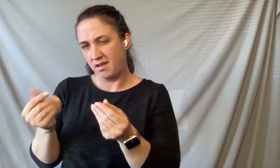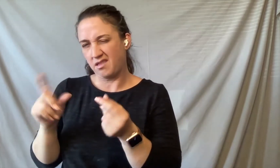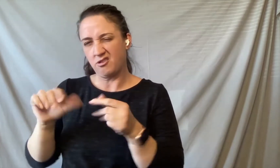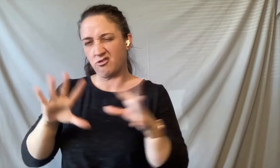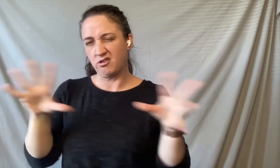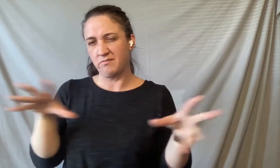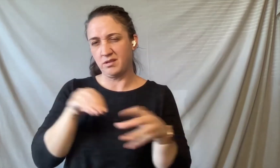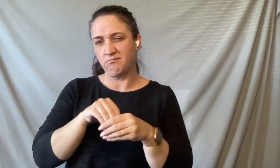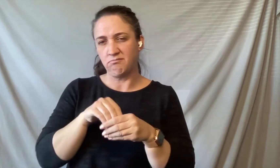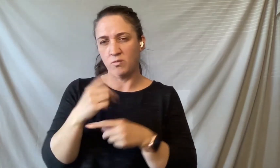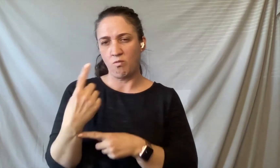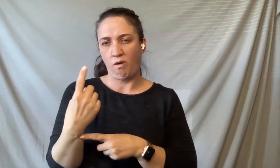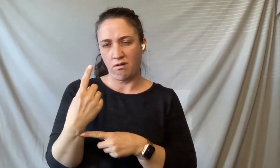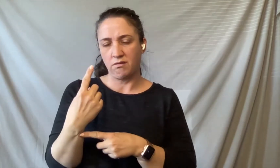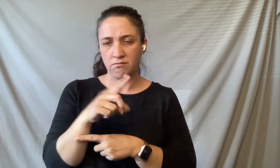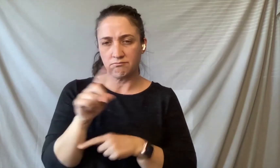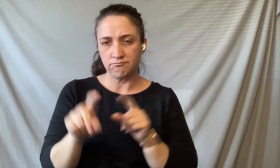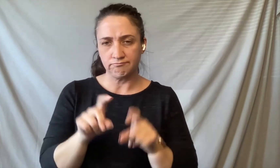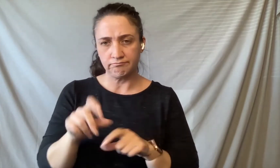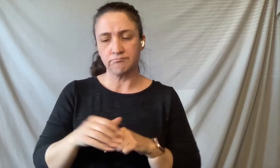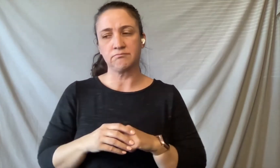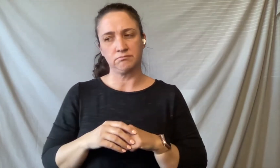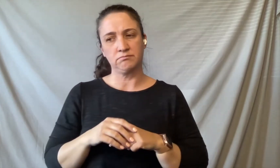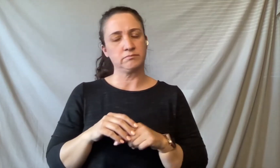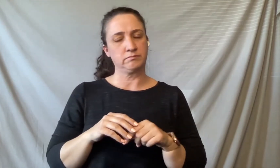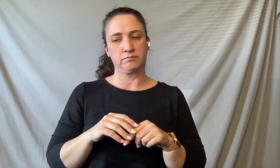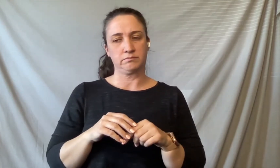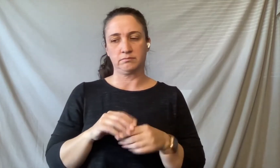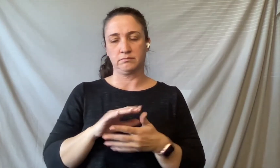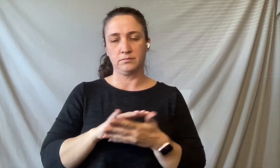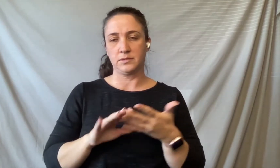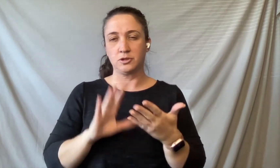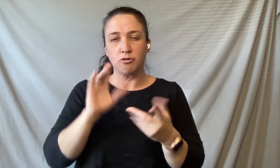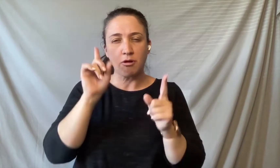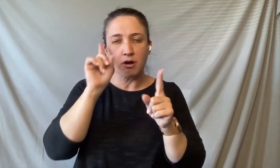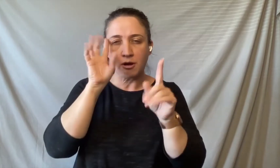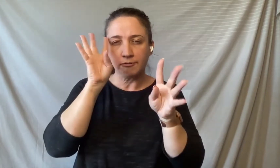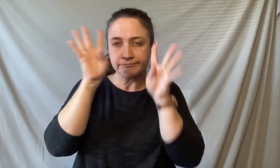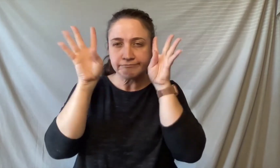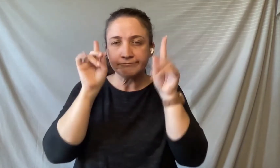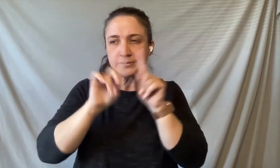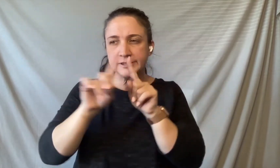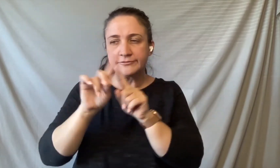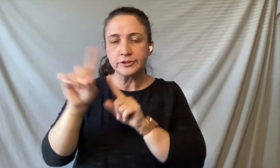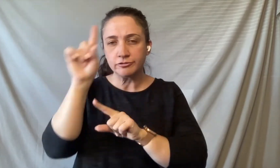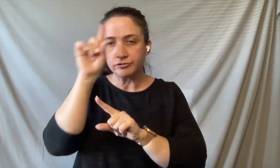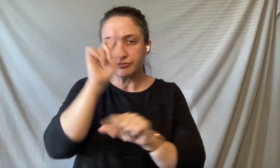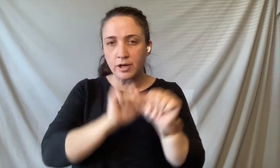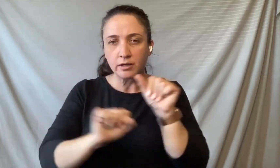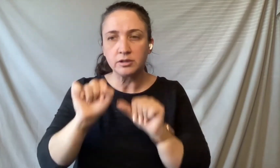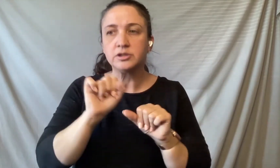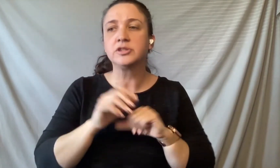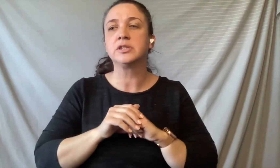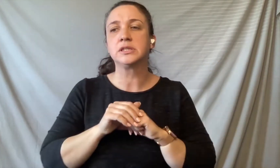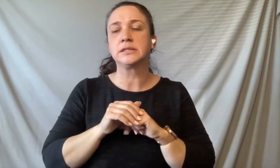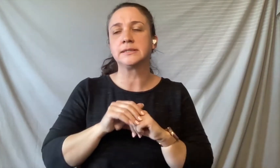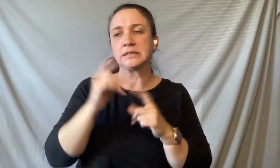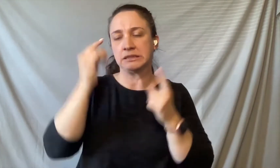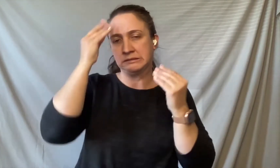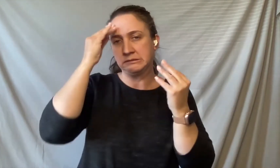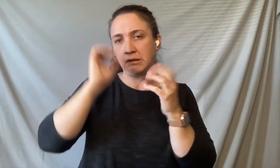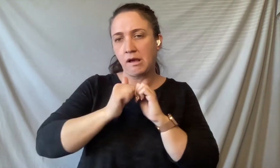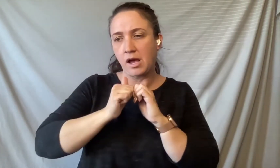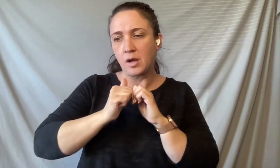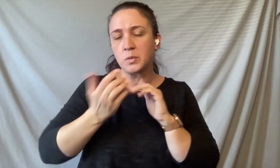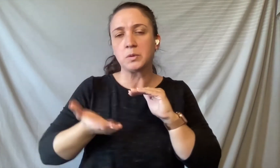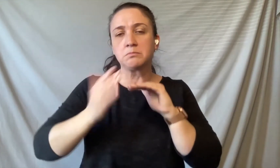one. These are all different strategies, and they're increasing the